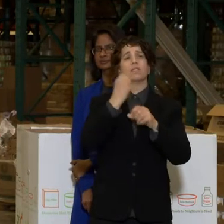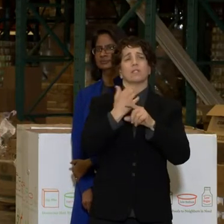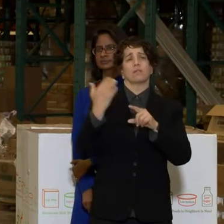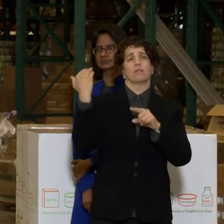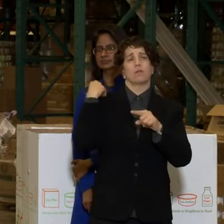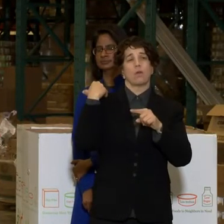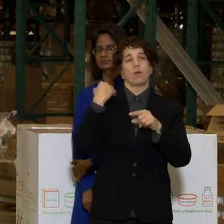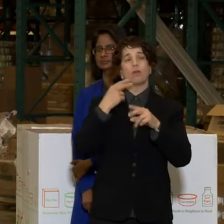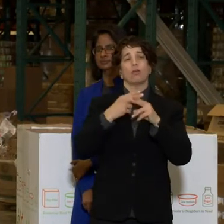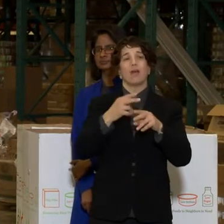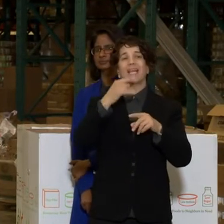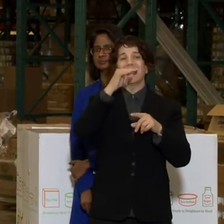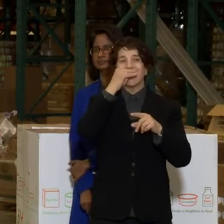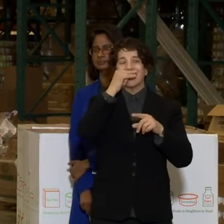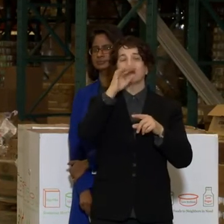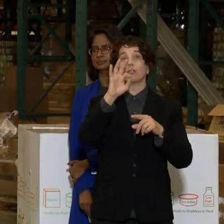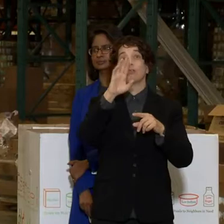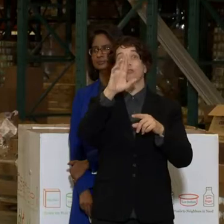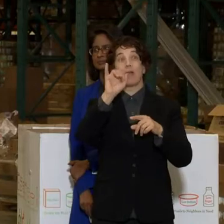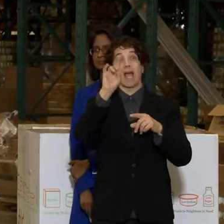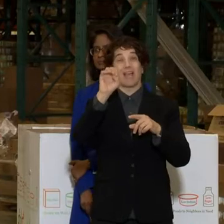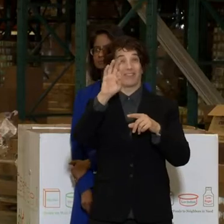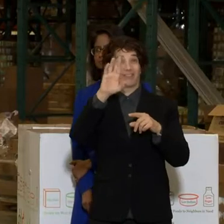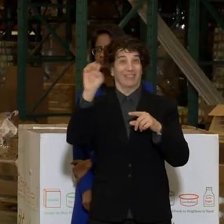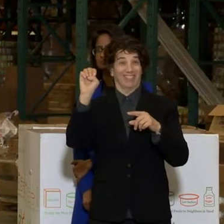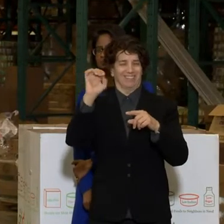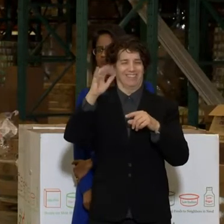allows all of our school kids to ride free on the